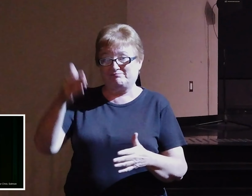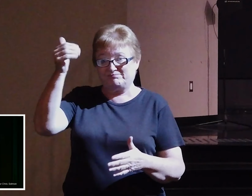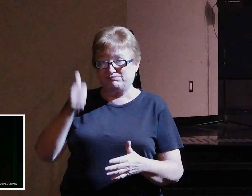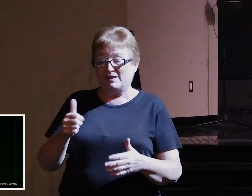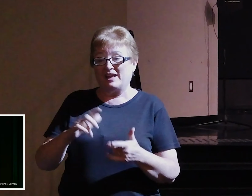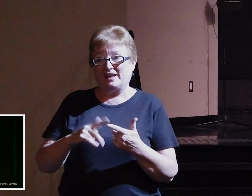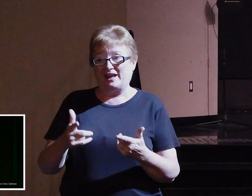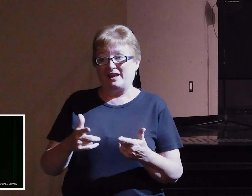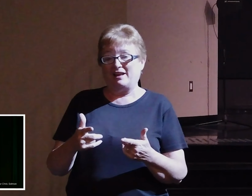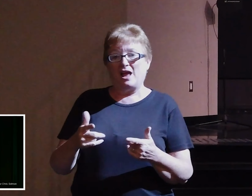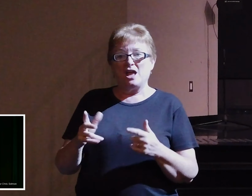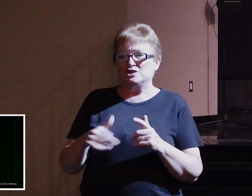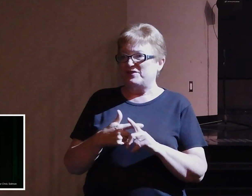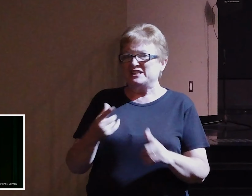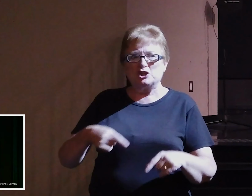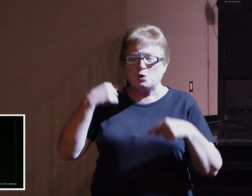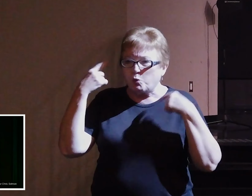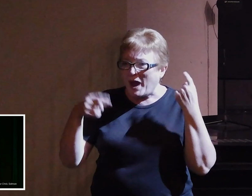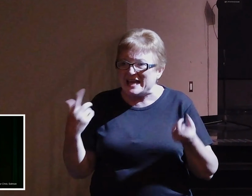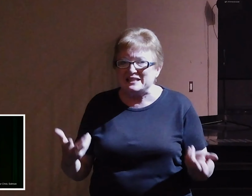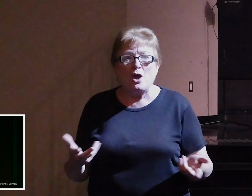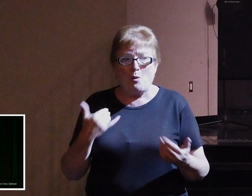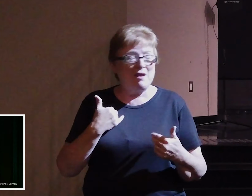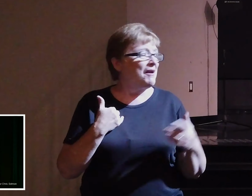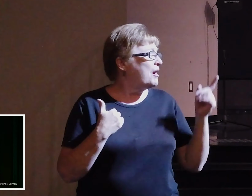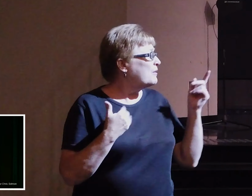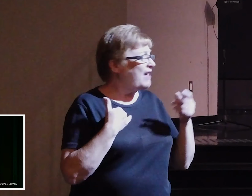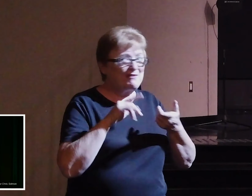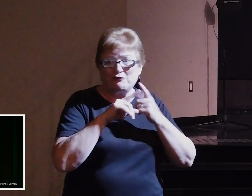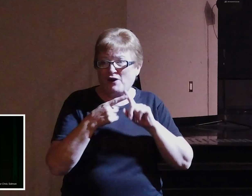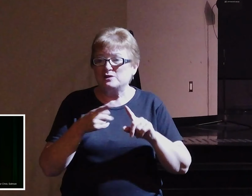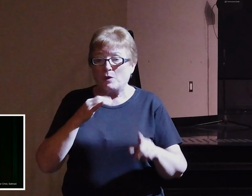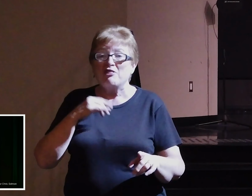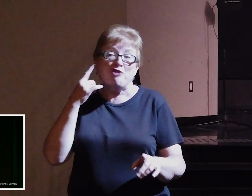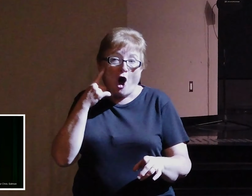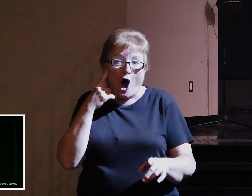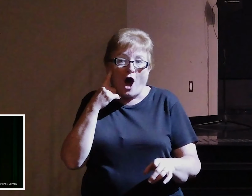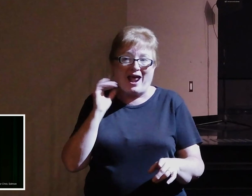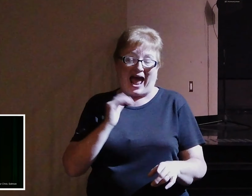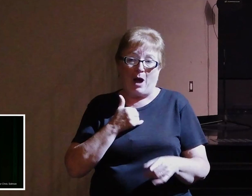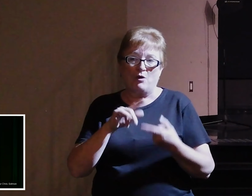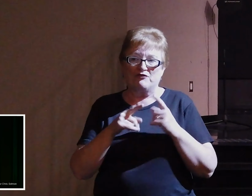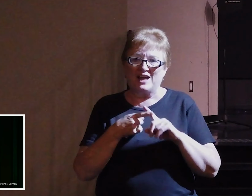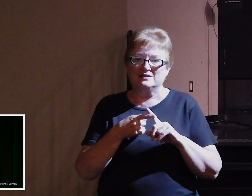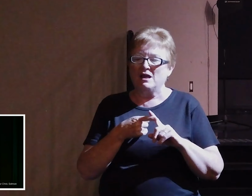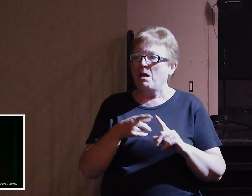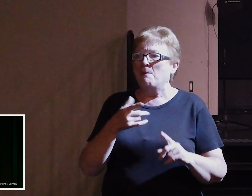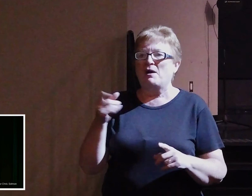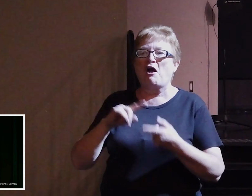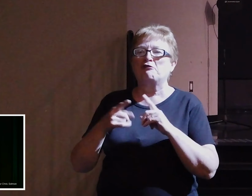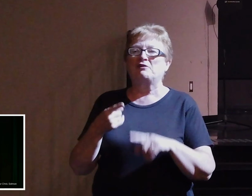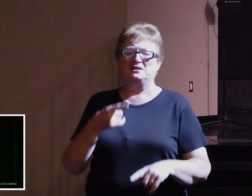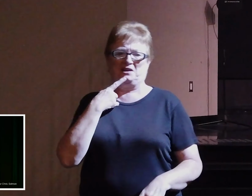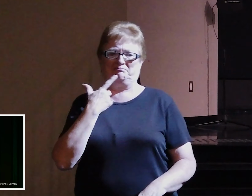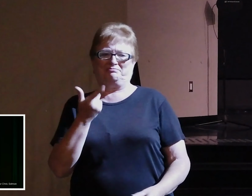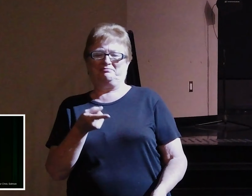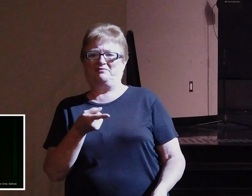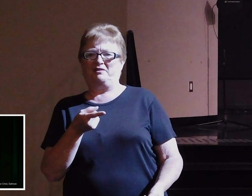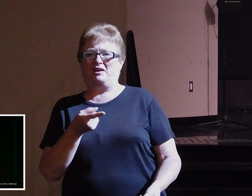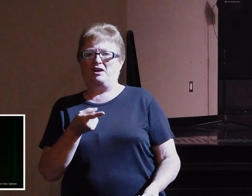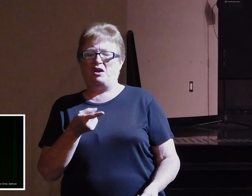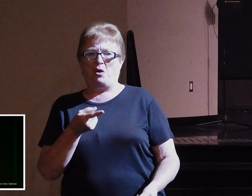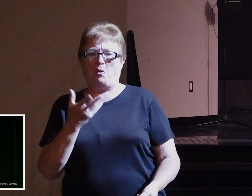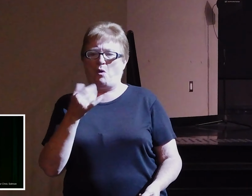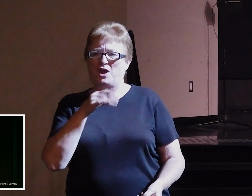And it can be like, this is crazy. We have had friends that we thought were friends call us out for standing up for a biblical view of marriage.